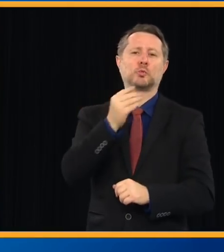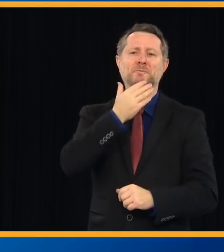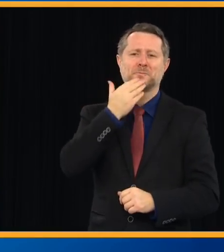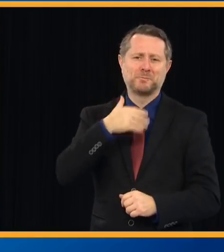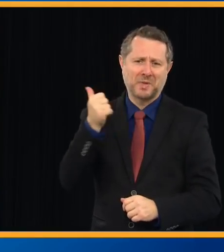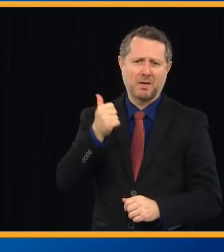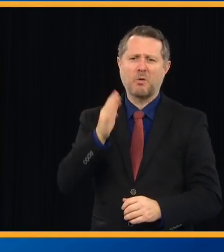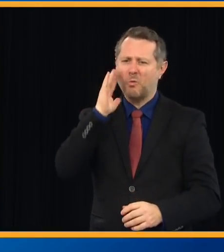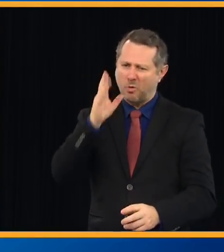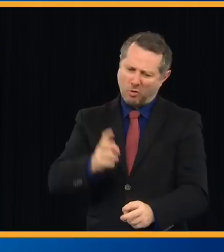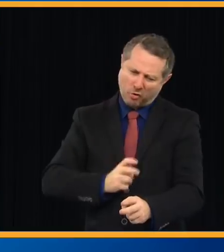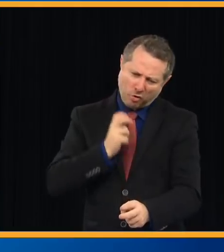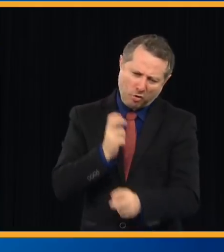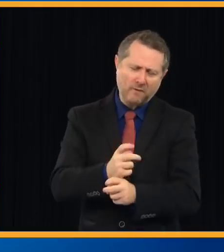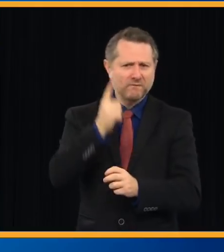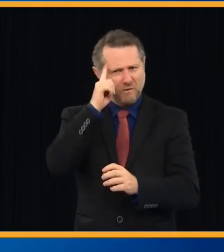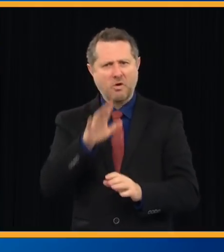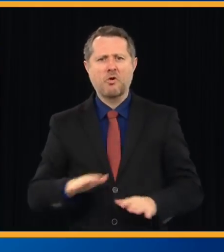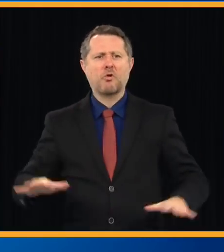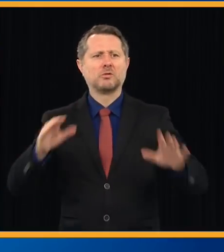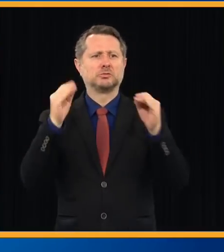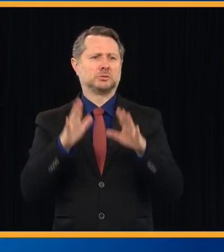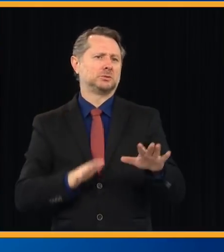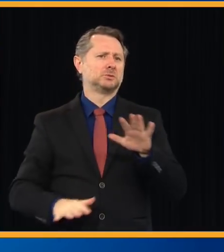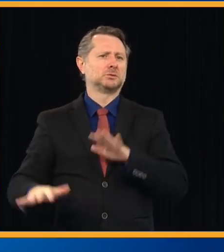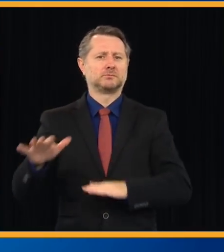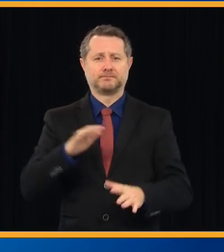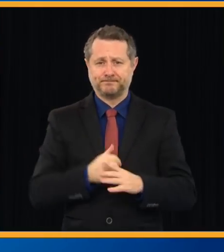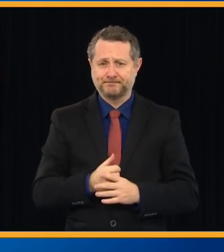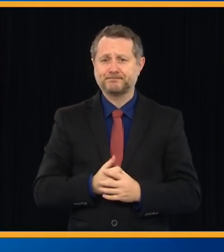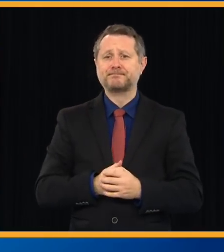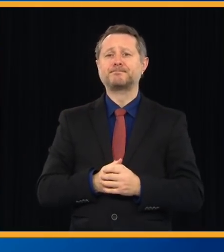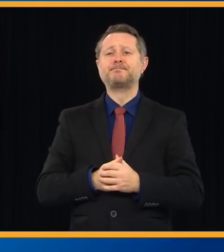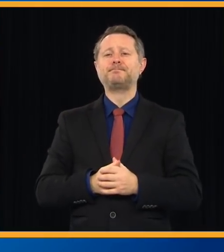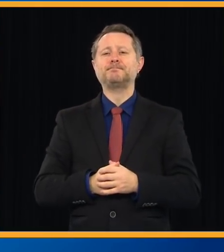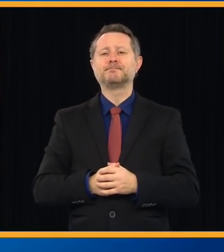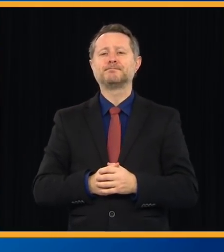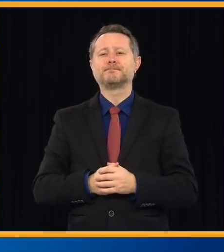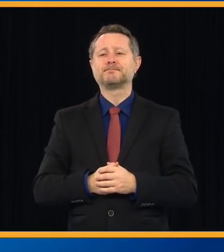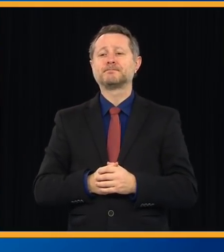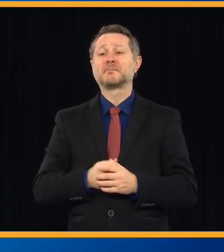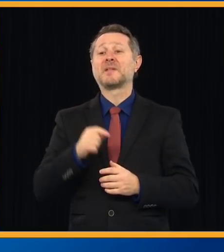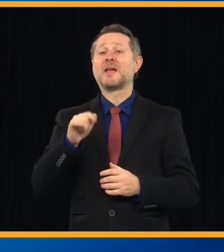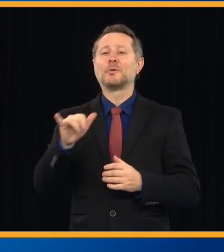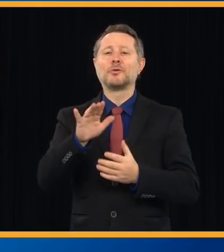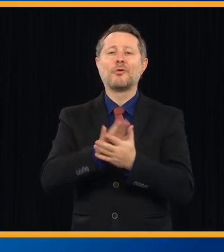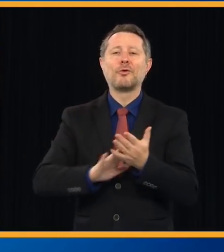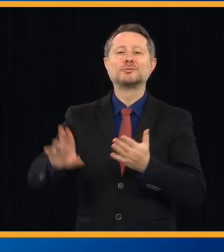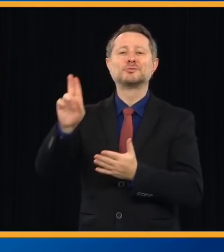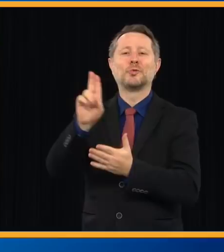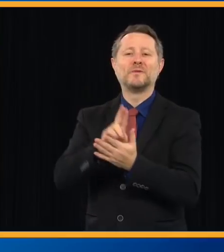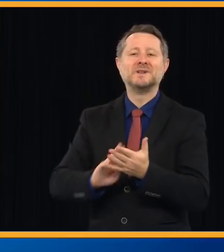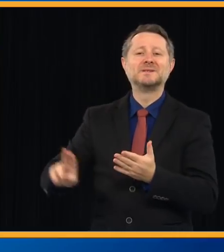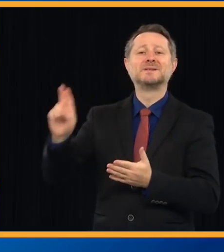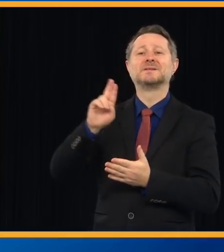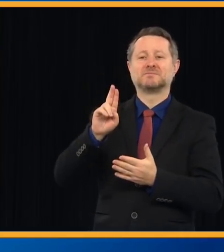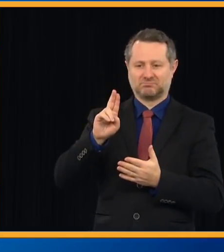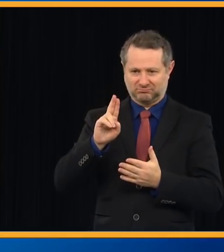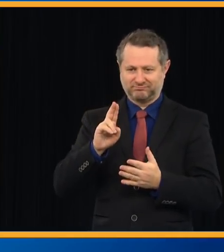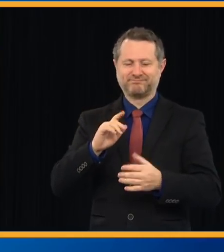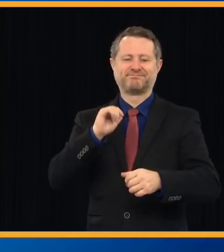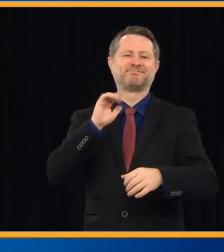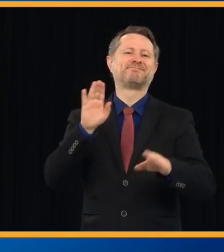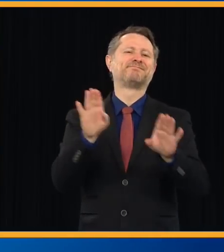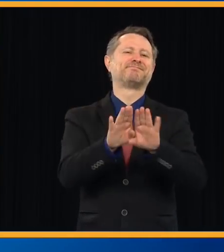on everyone, but we made the best of the situation. Colleges and universities were also moved to distance